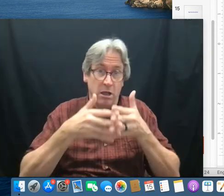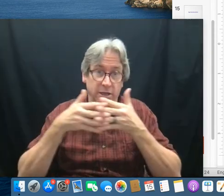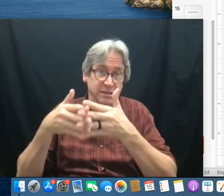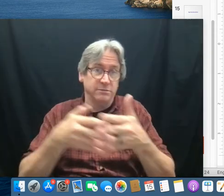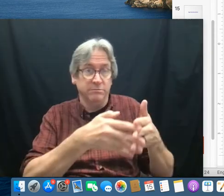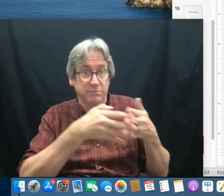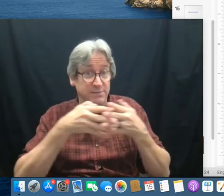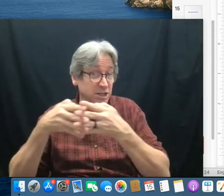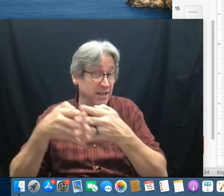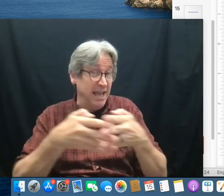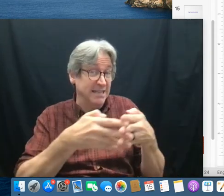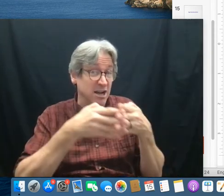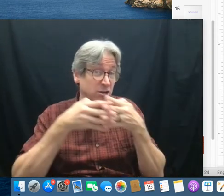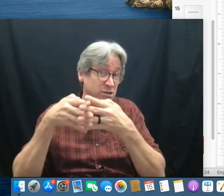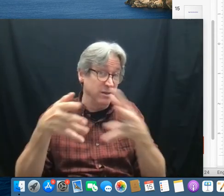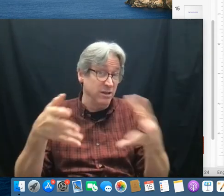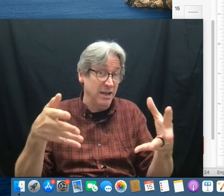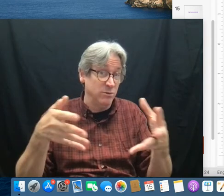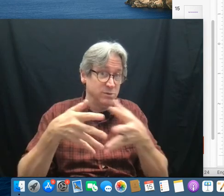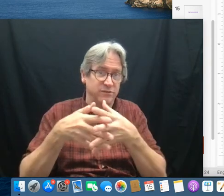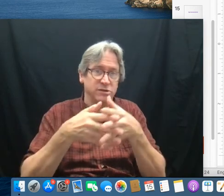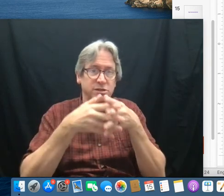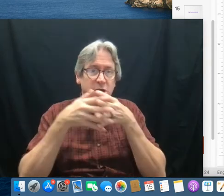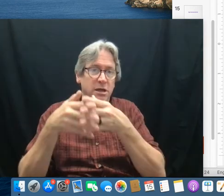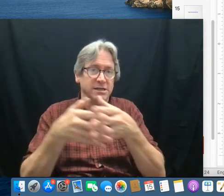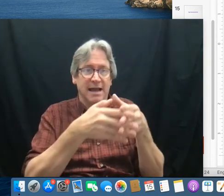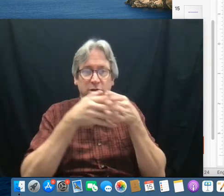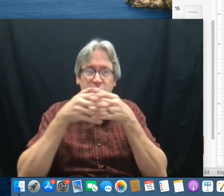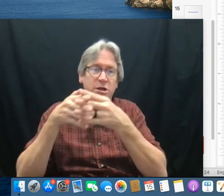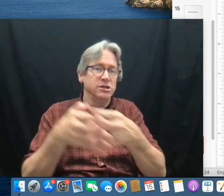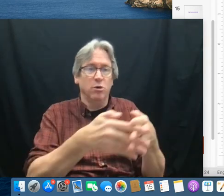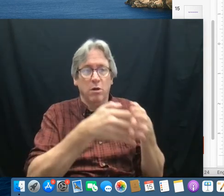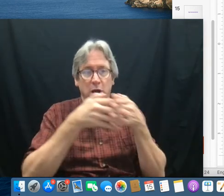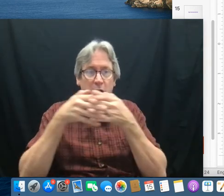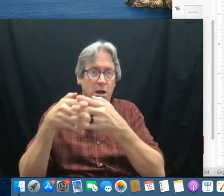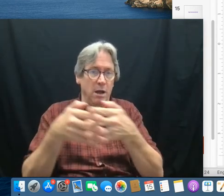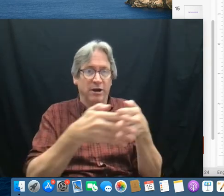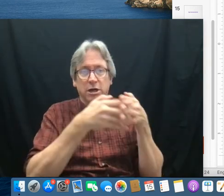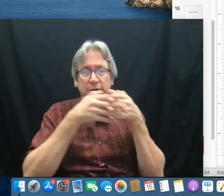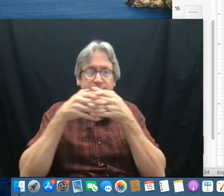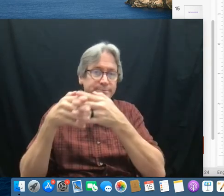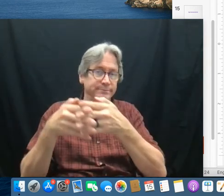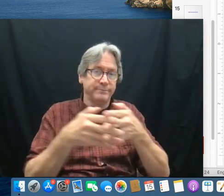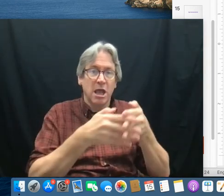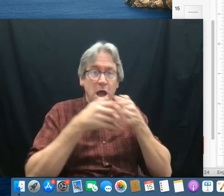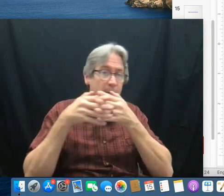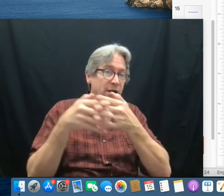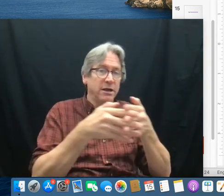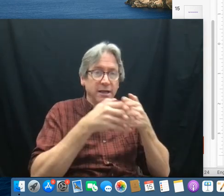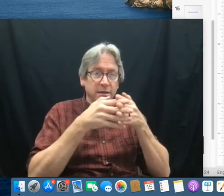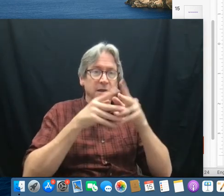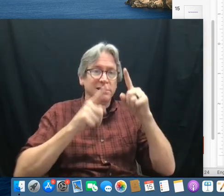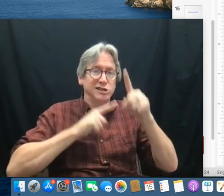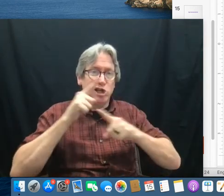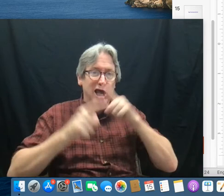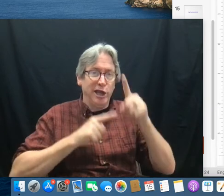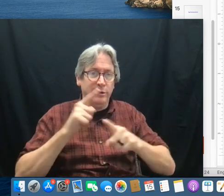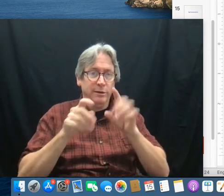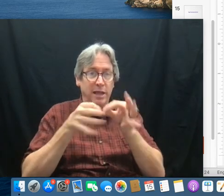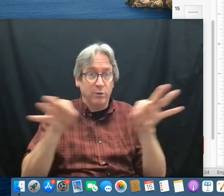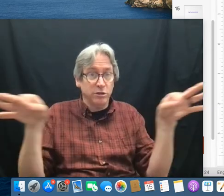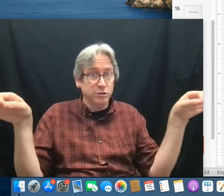We'll probably get to that later. It's the hands interlaced. If you ever played with Lincoln logs, this is, I believe, a reference to